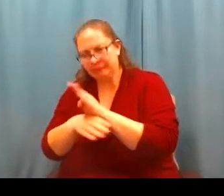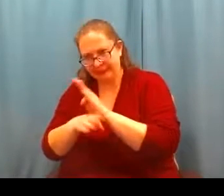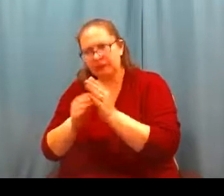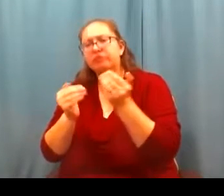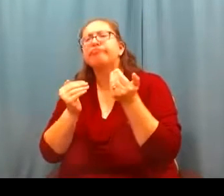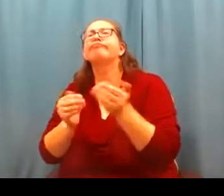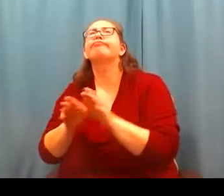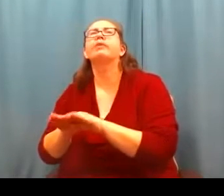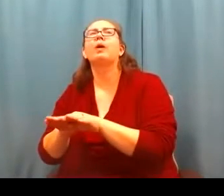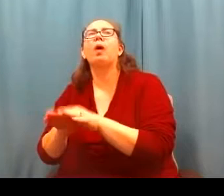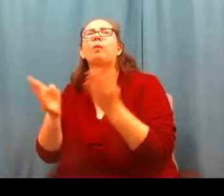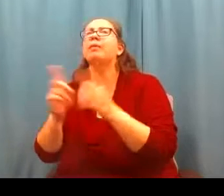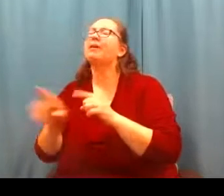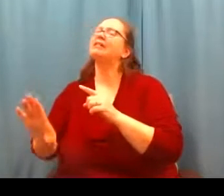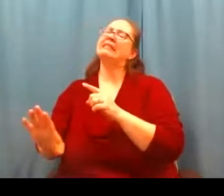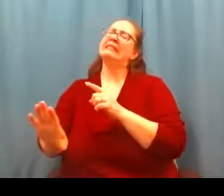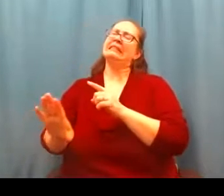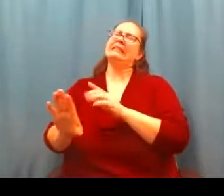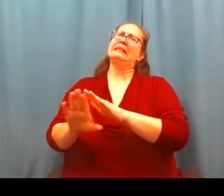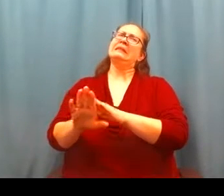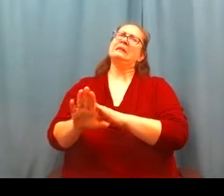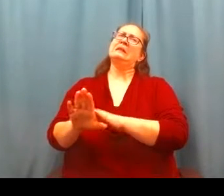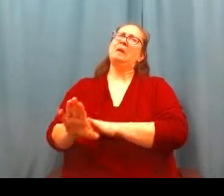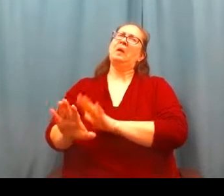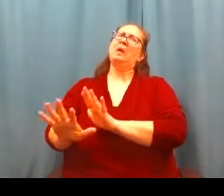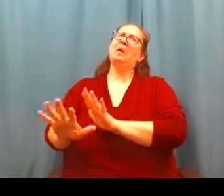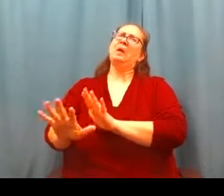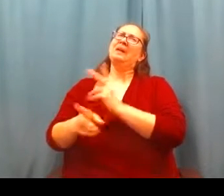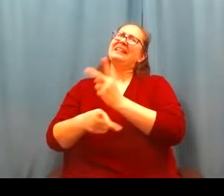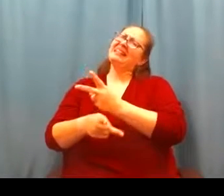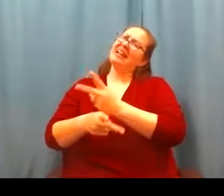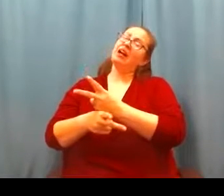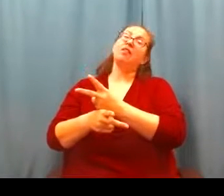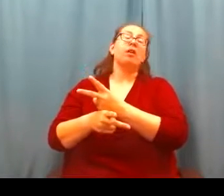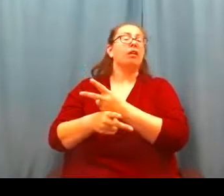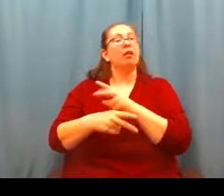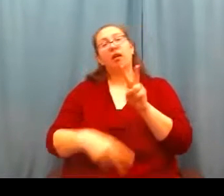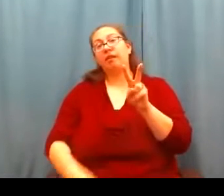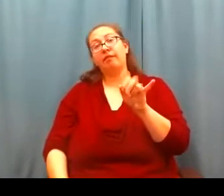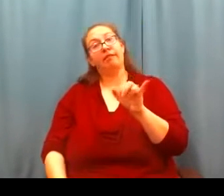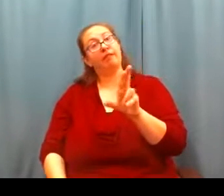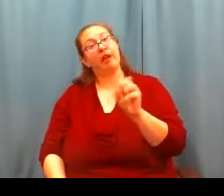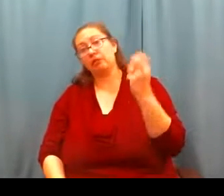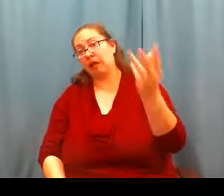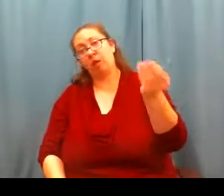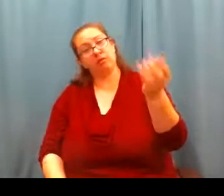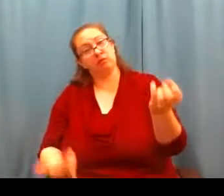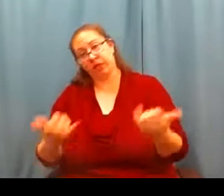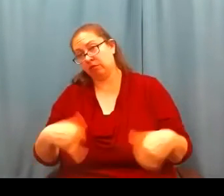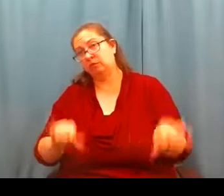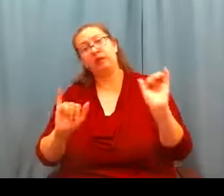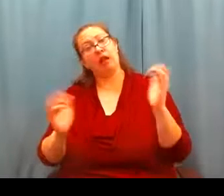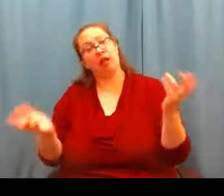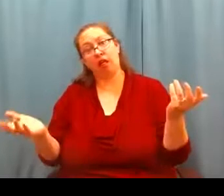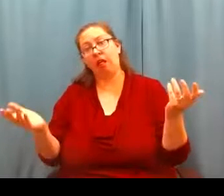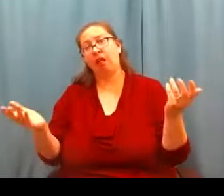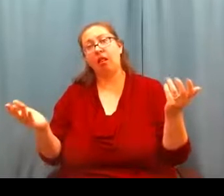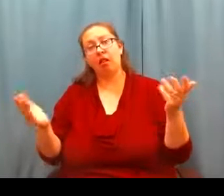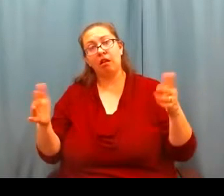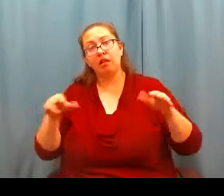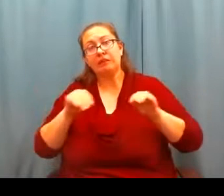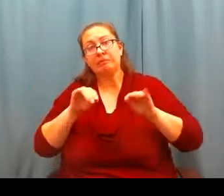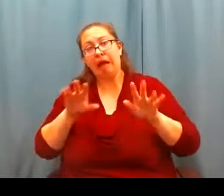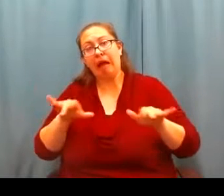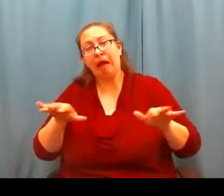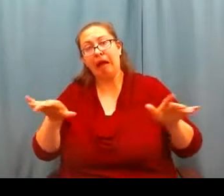this. We have to continue to be careful. The virus is still out there, and people will still get